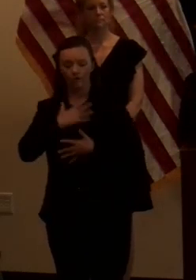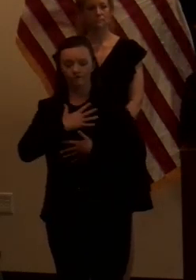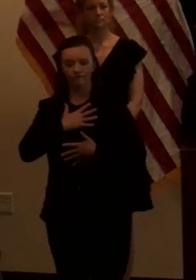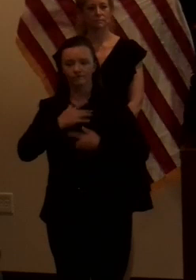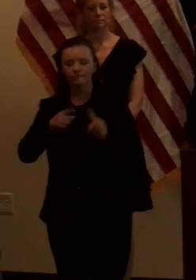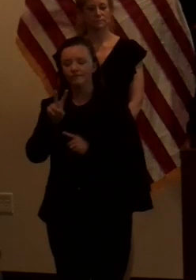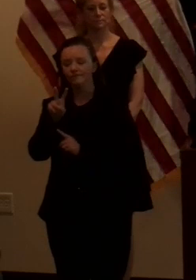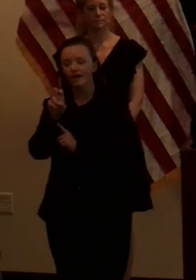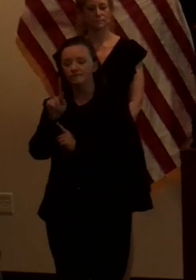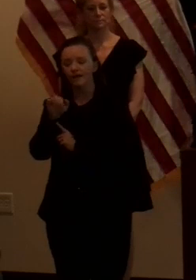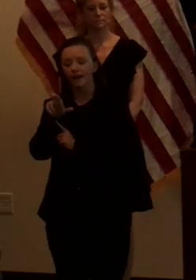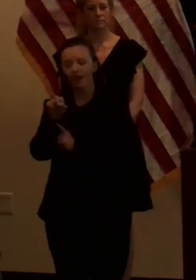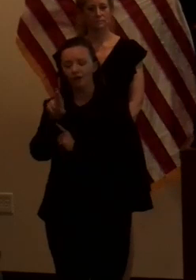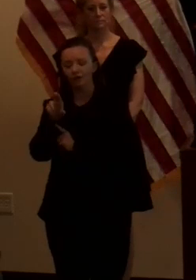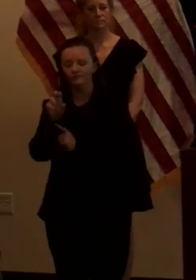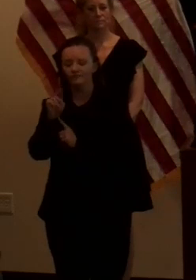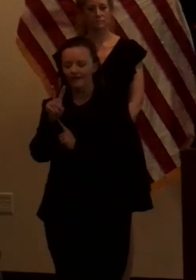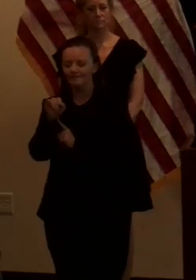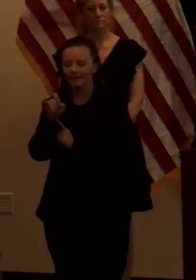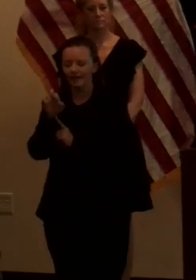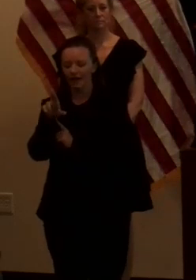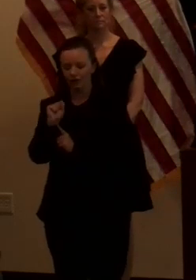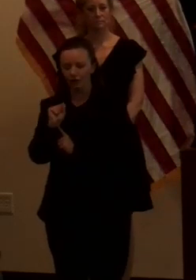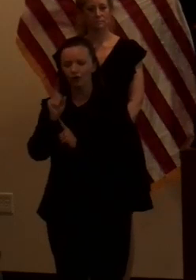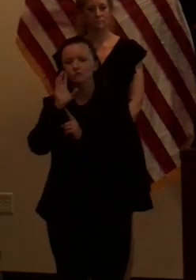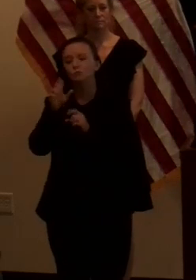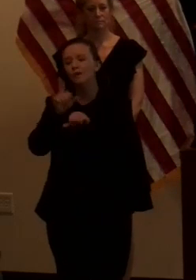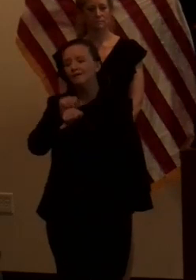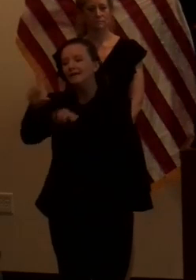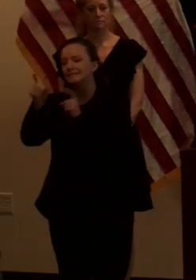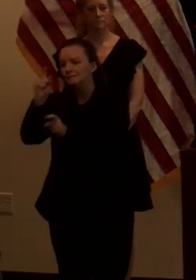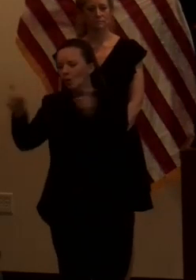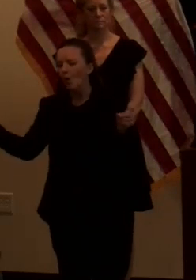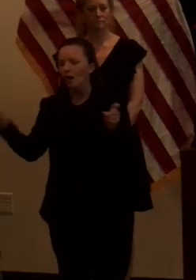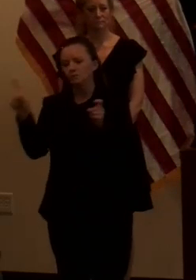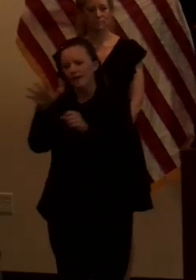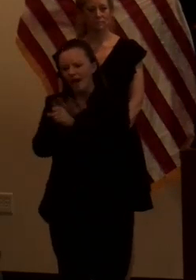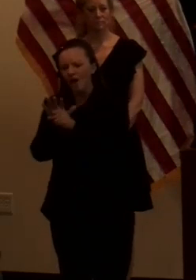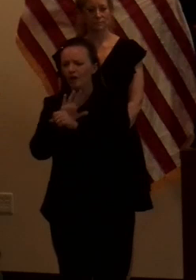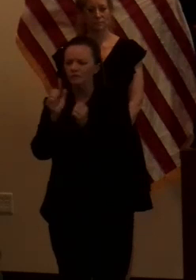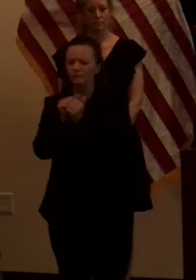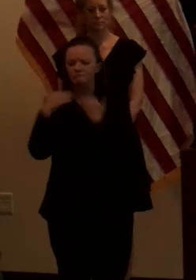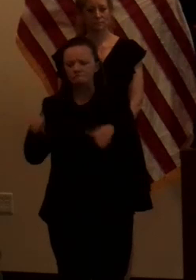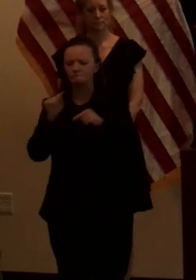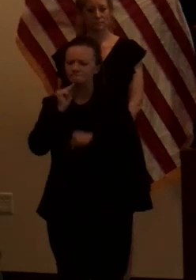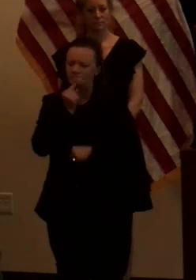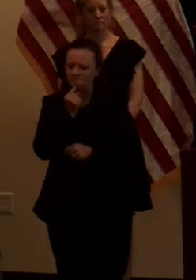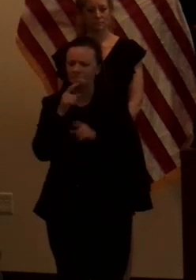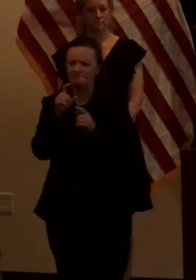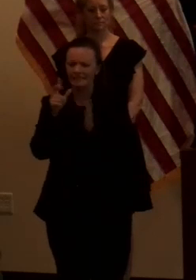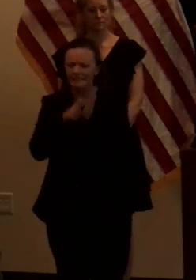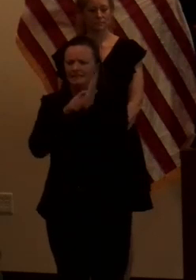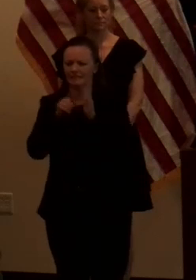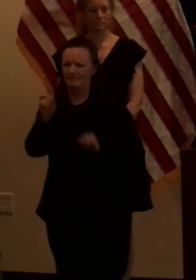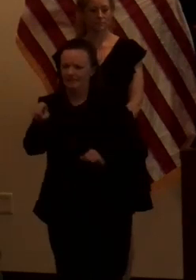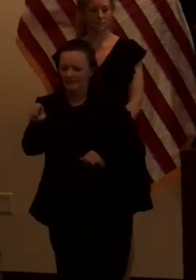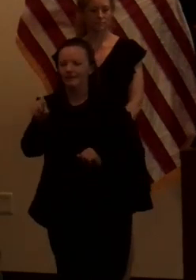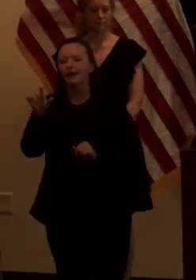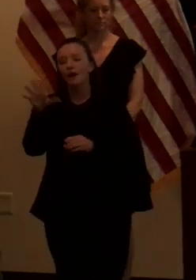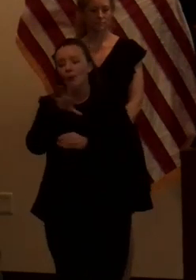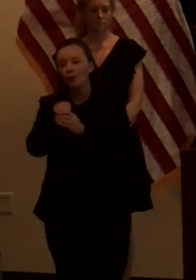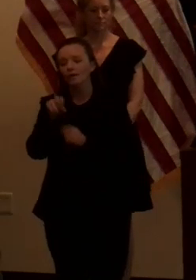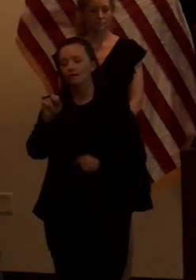in critical need areas, including Navajo Nation and other tribal nations if necessary. I want